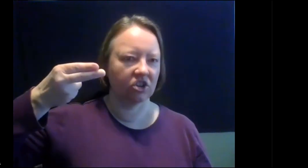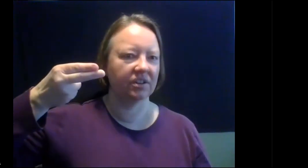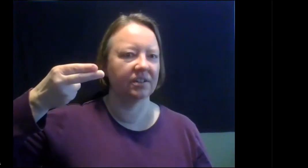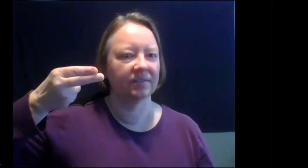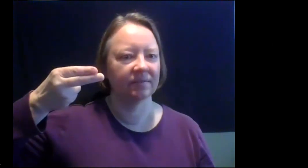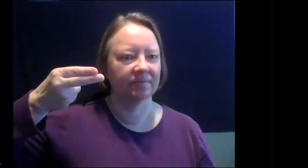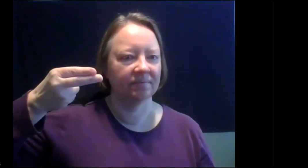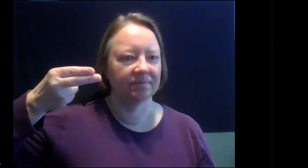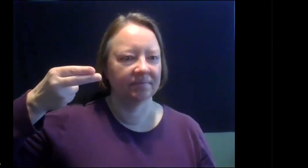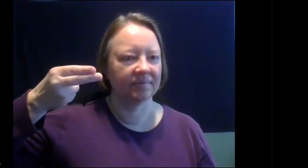H.